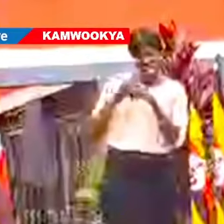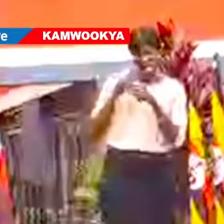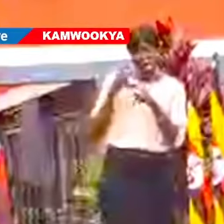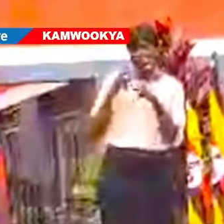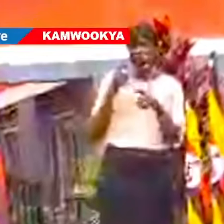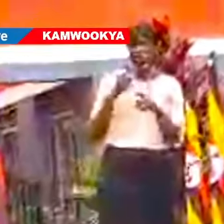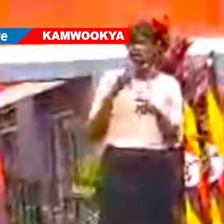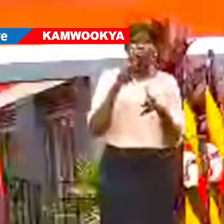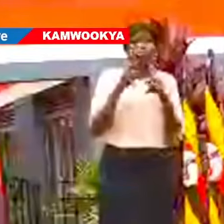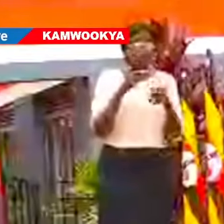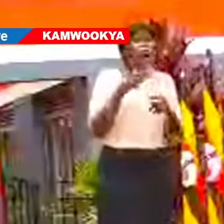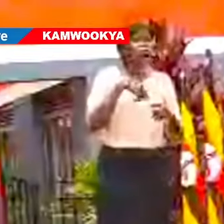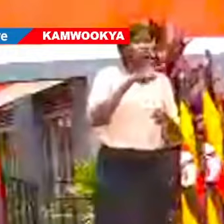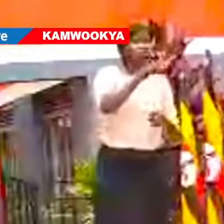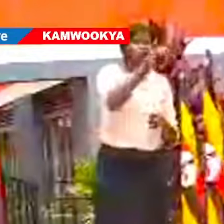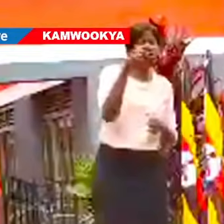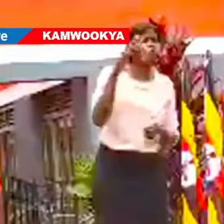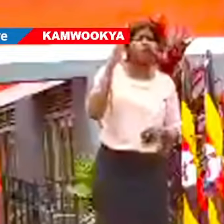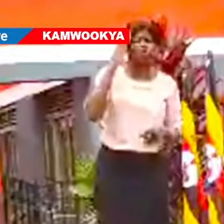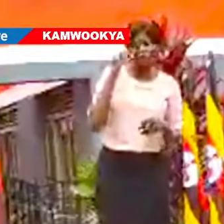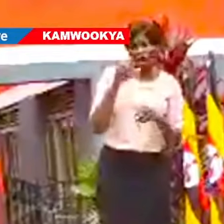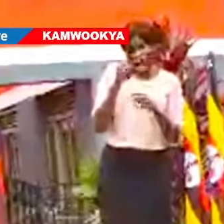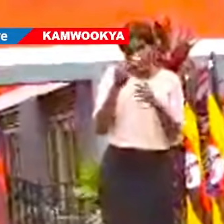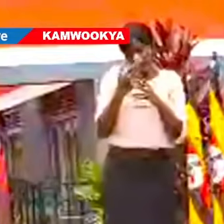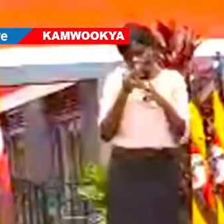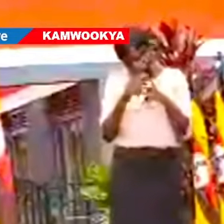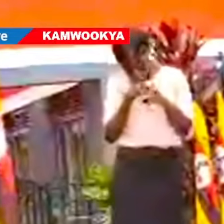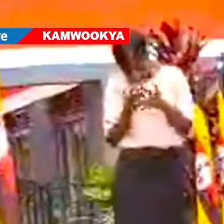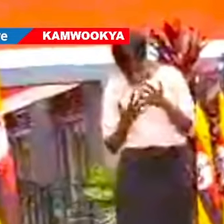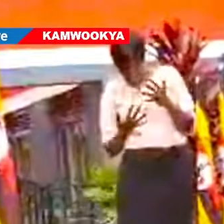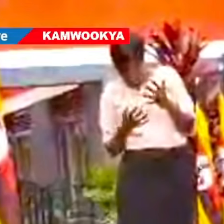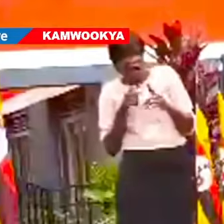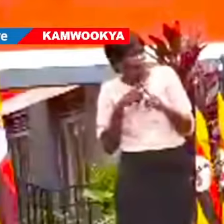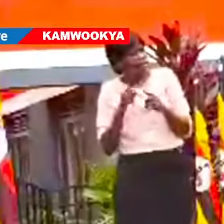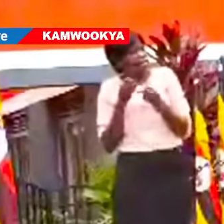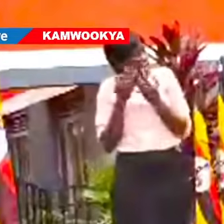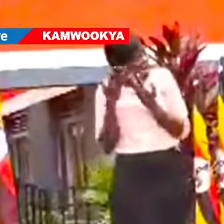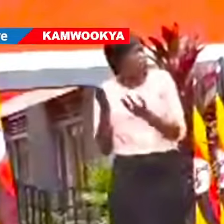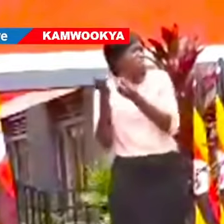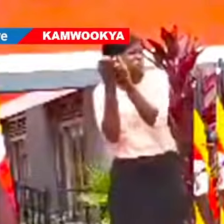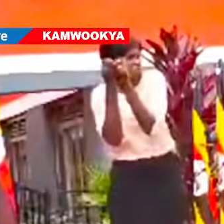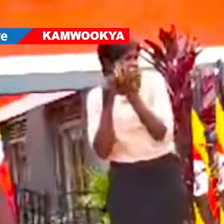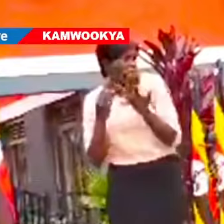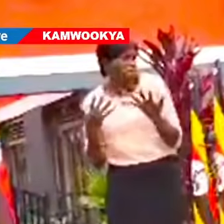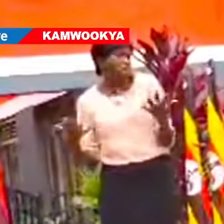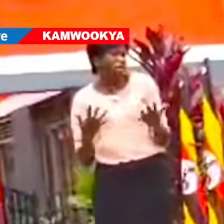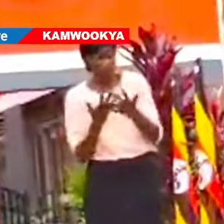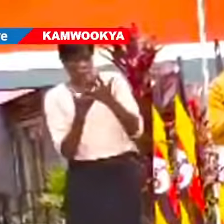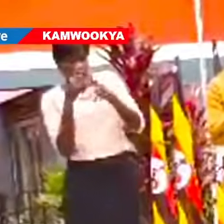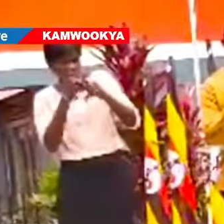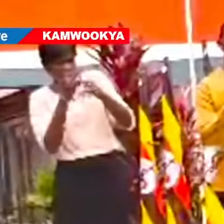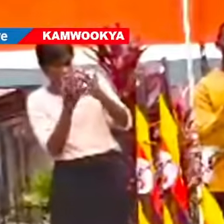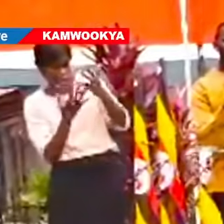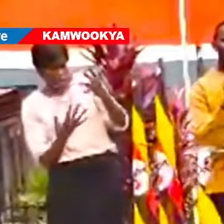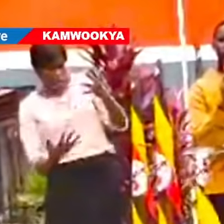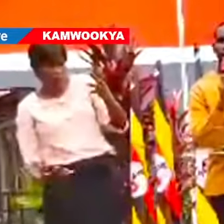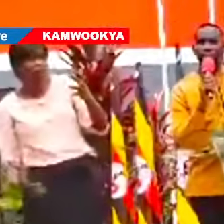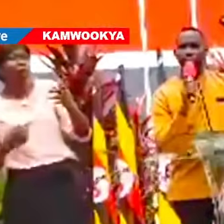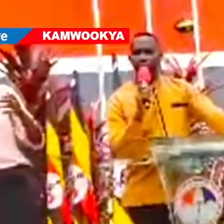gamanyikiddwa, Segirinya, Sewanyana, Machete, Olivia n'abalala, naye tulina bannaffe bangi, bannayuganda bangi abali